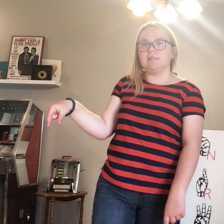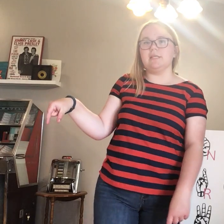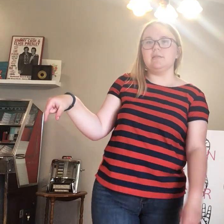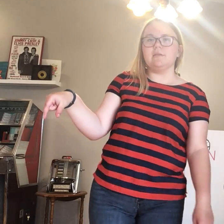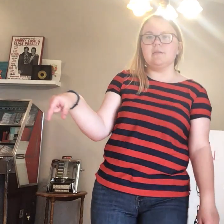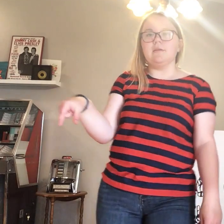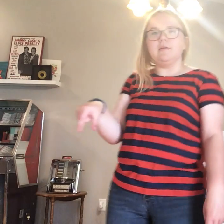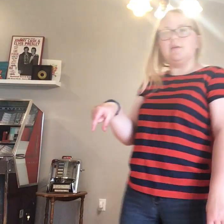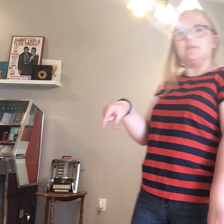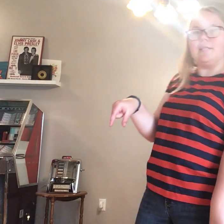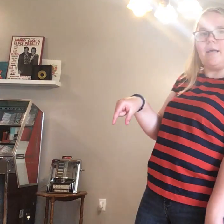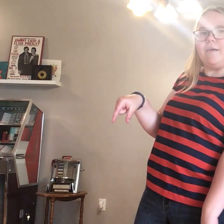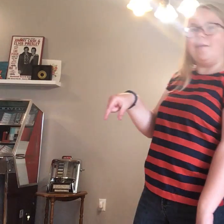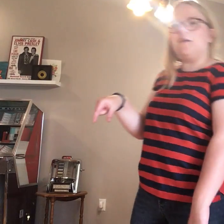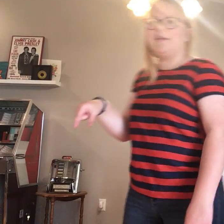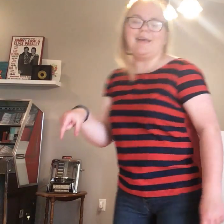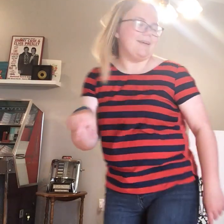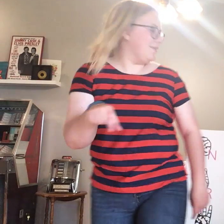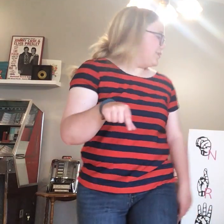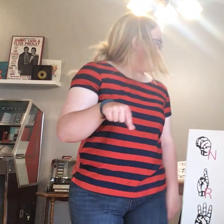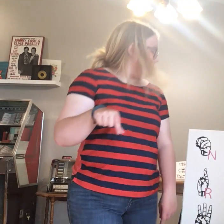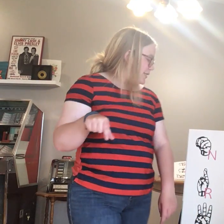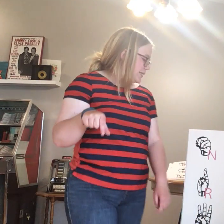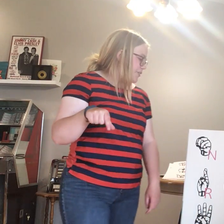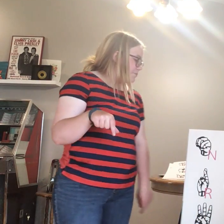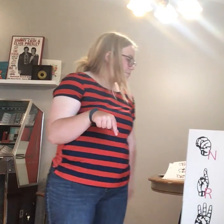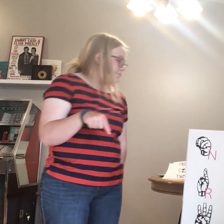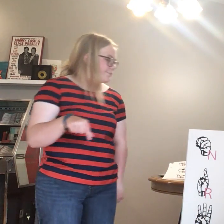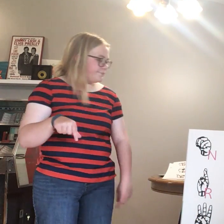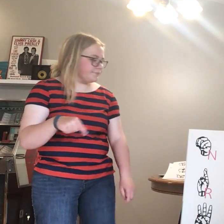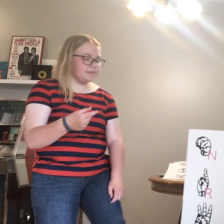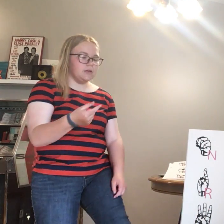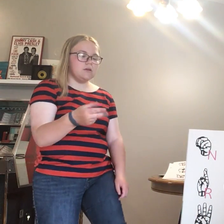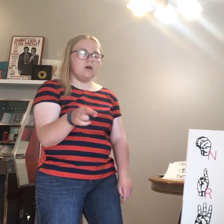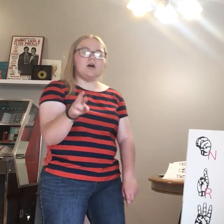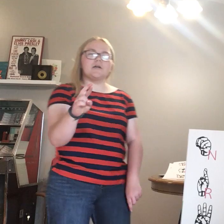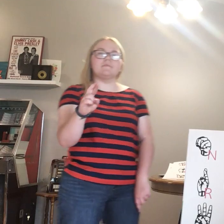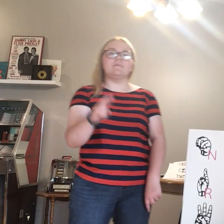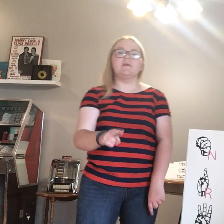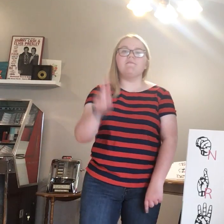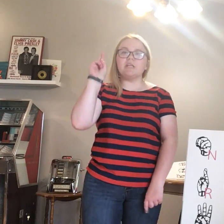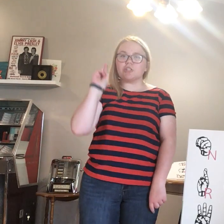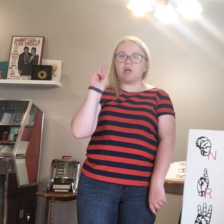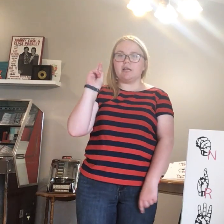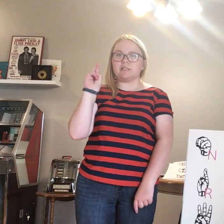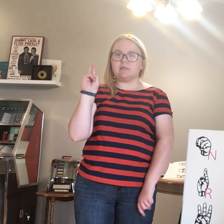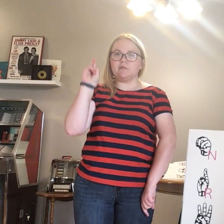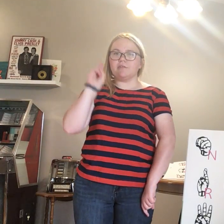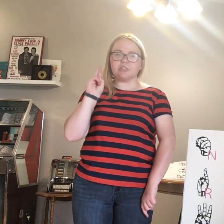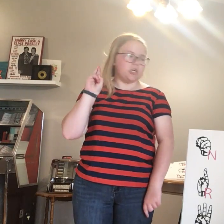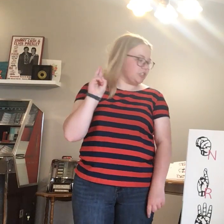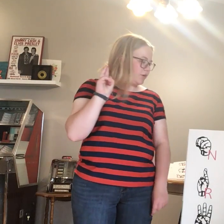See? See that? Yeah. That's Q. R. Fingers crossed. Fingers crossed for